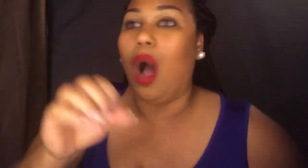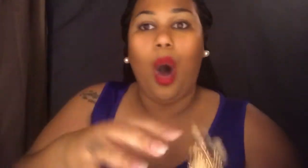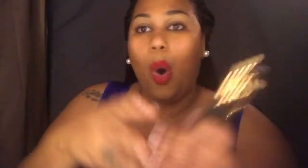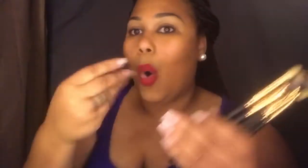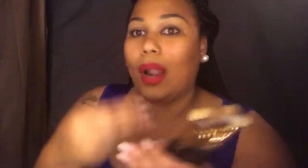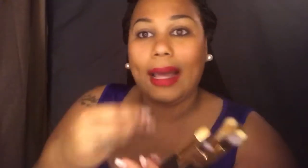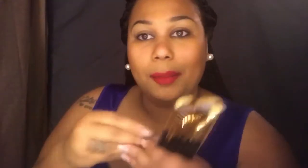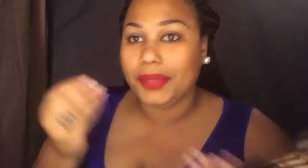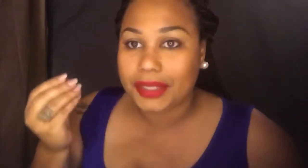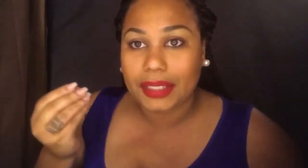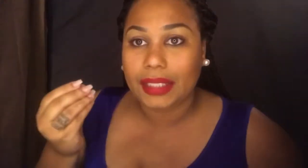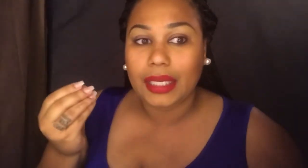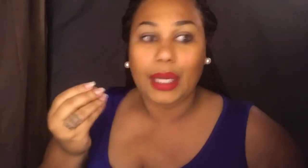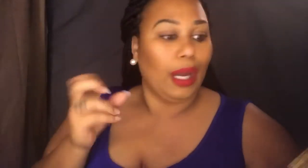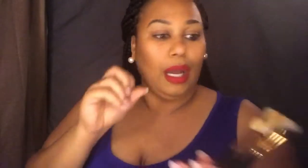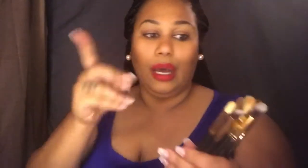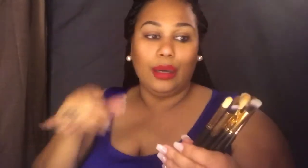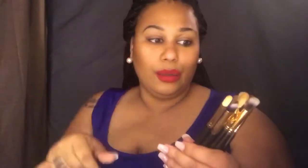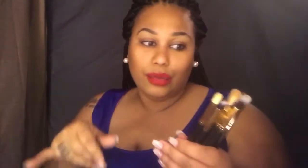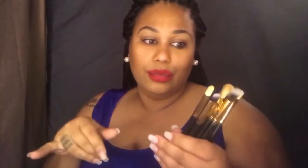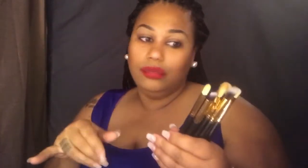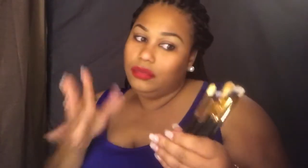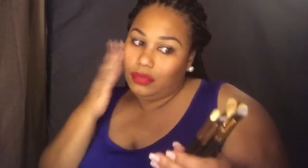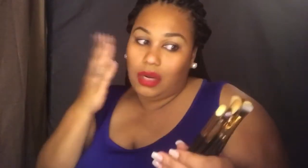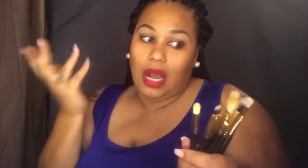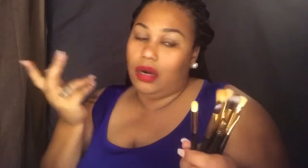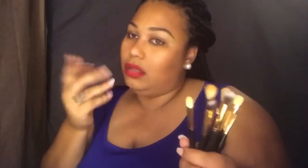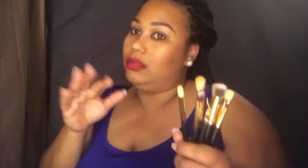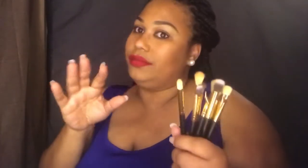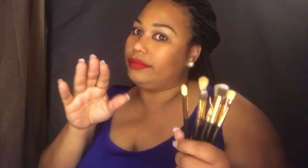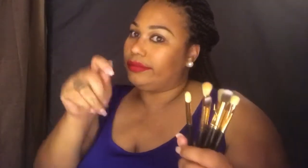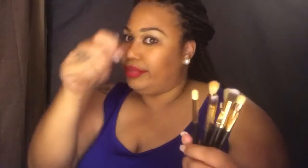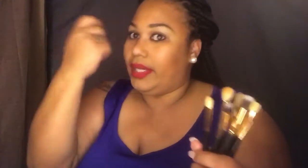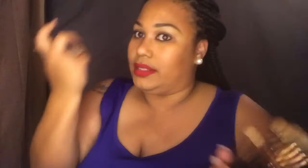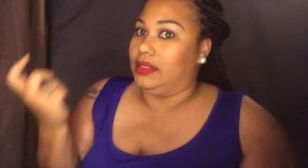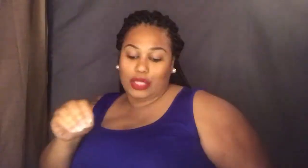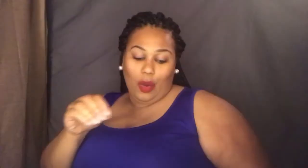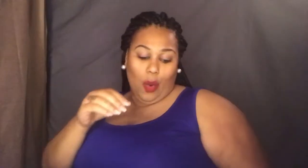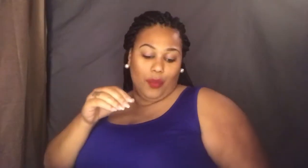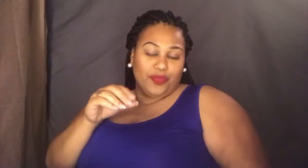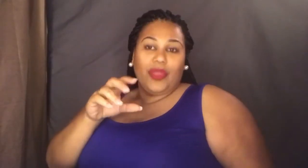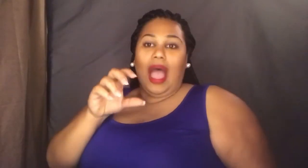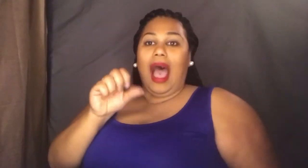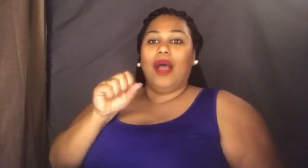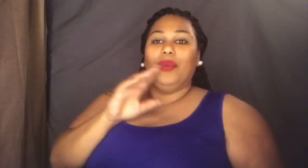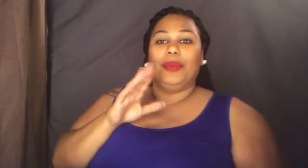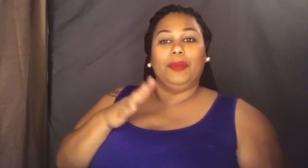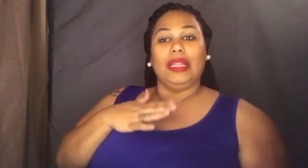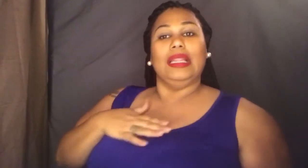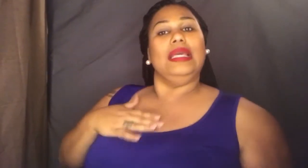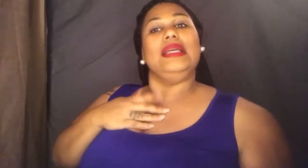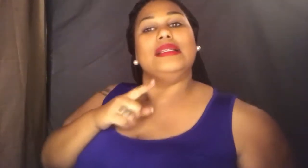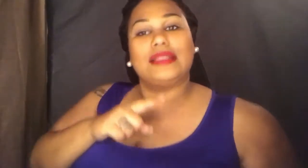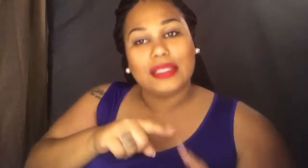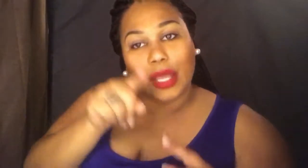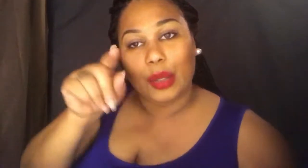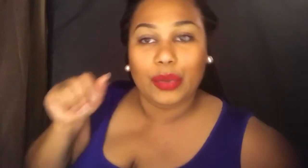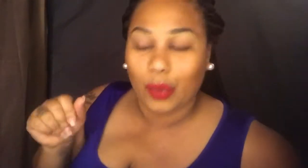a whole lot of money on, you know, brushes. So I will be pleased to tell you